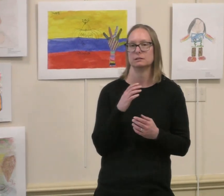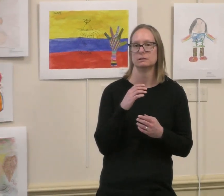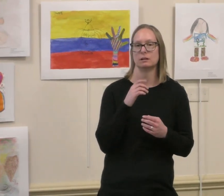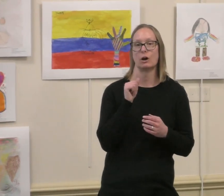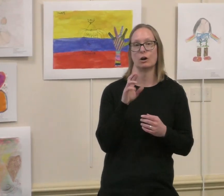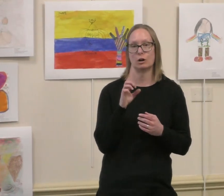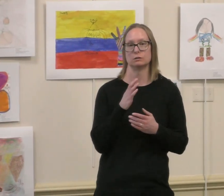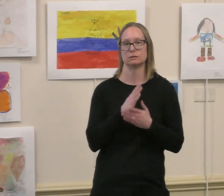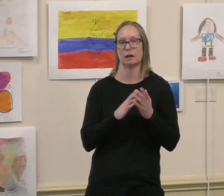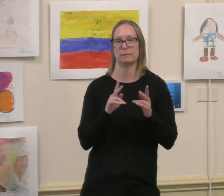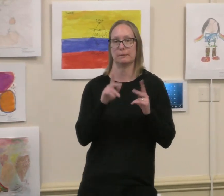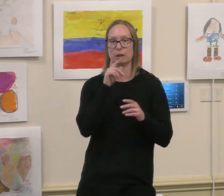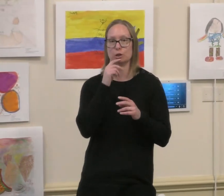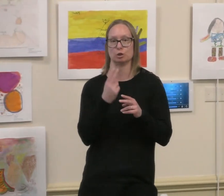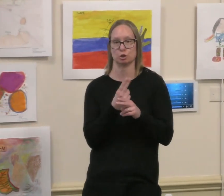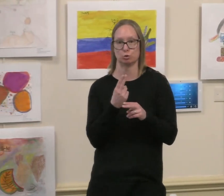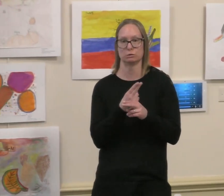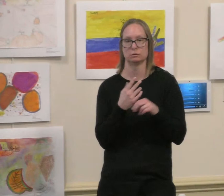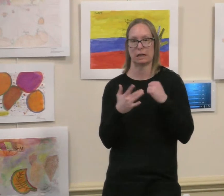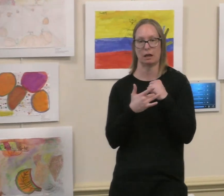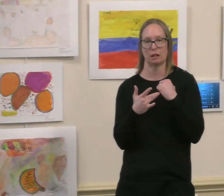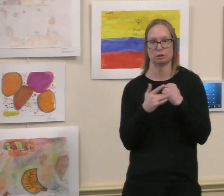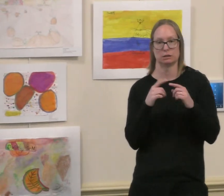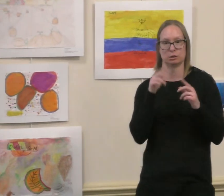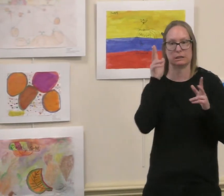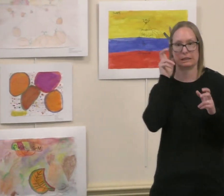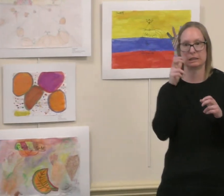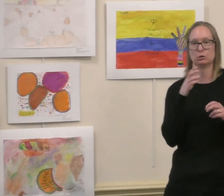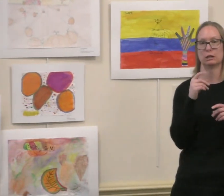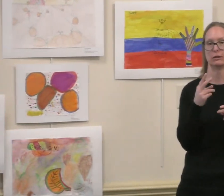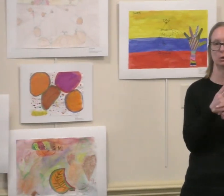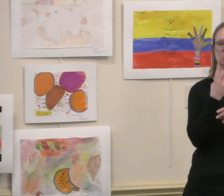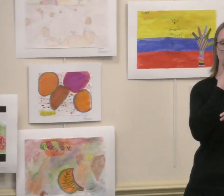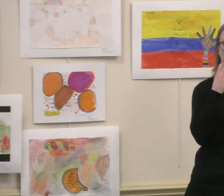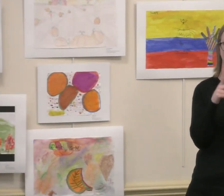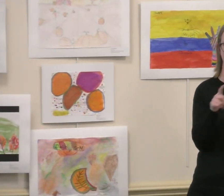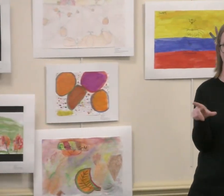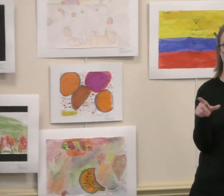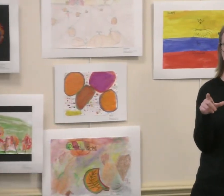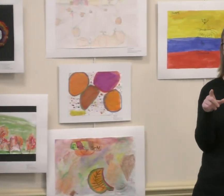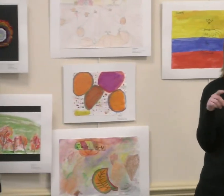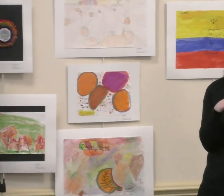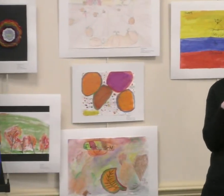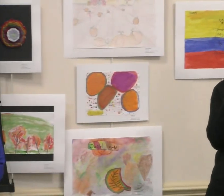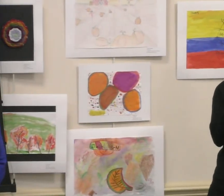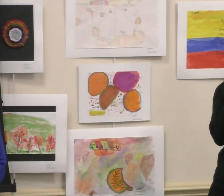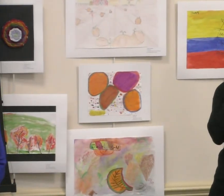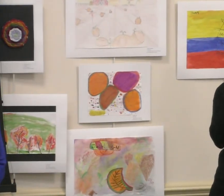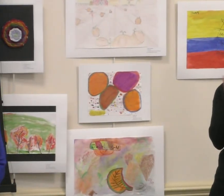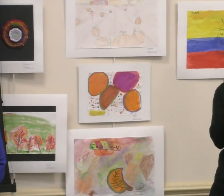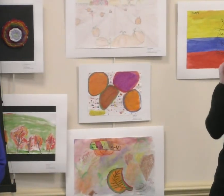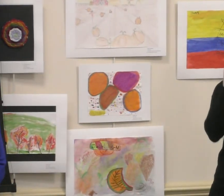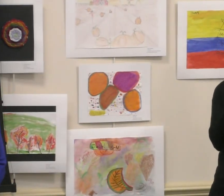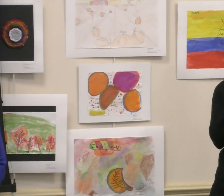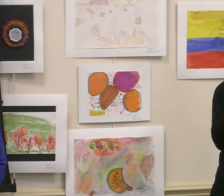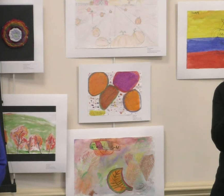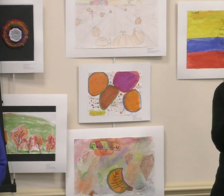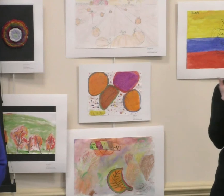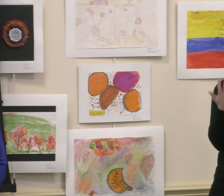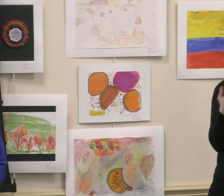Yeah, so the question was about children using technology to hear, focusing on spoken language, auditory access. There are